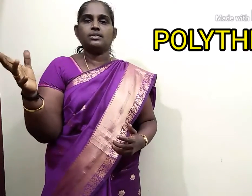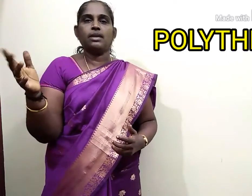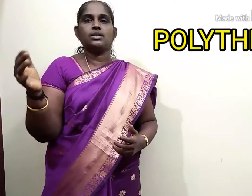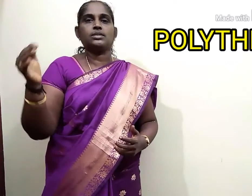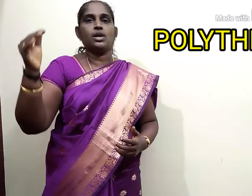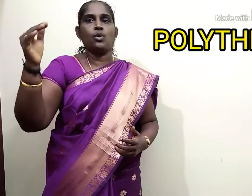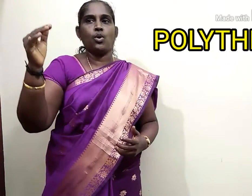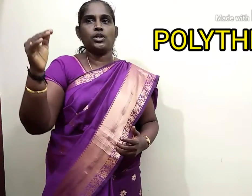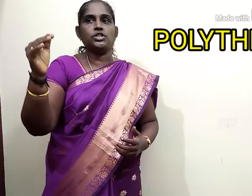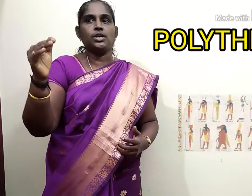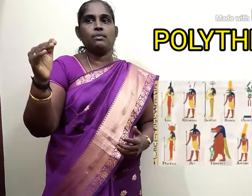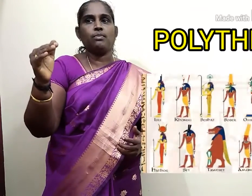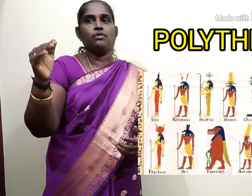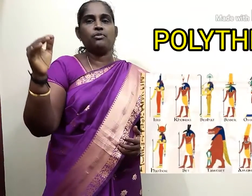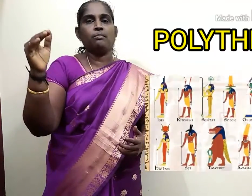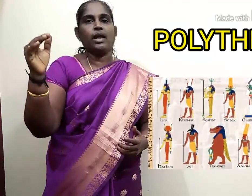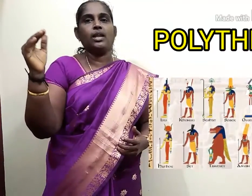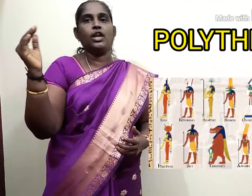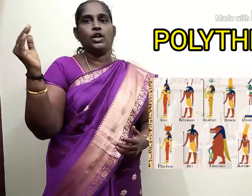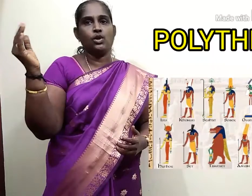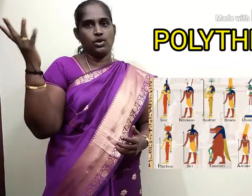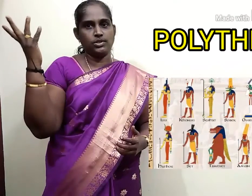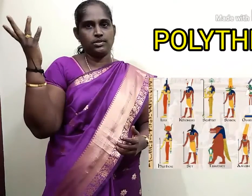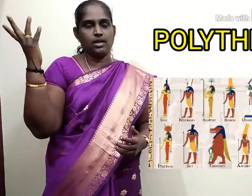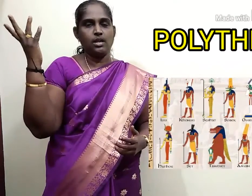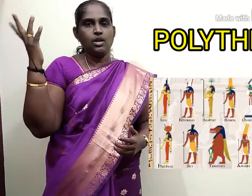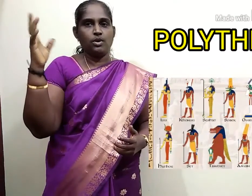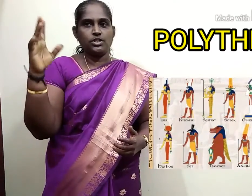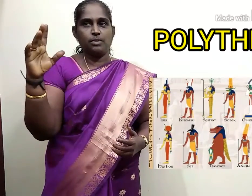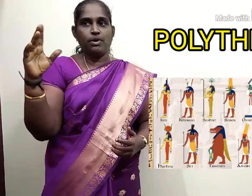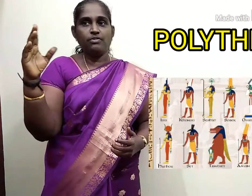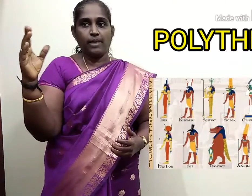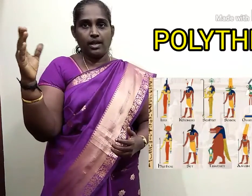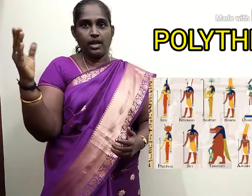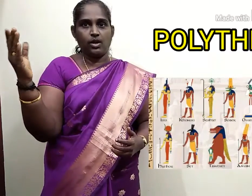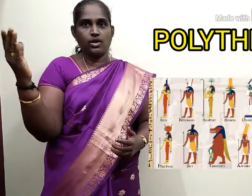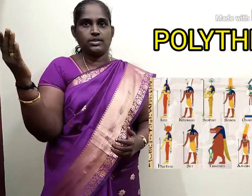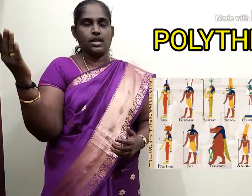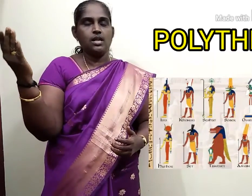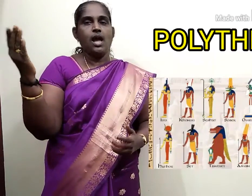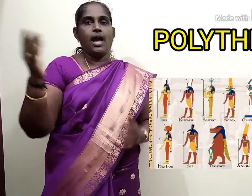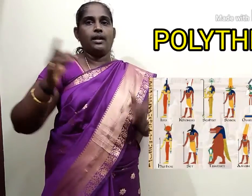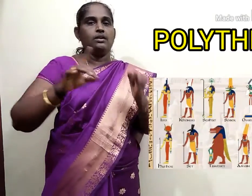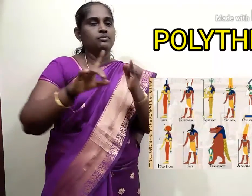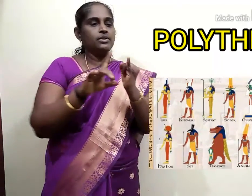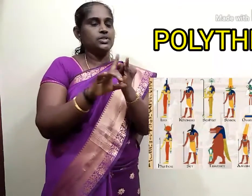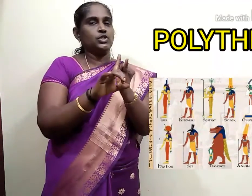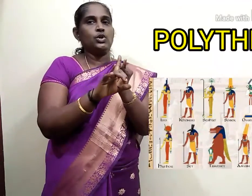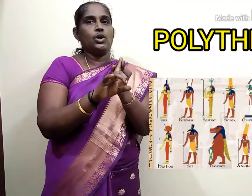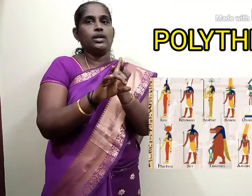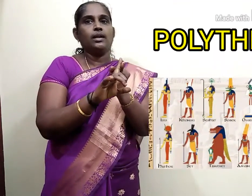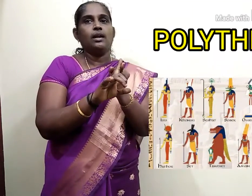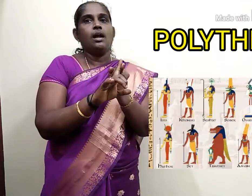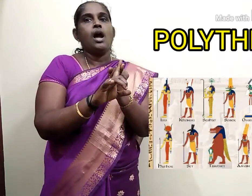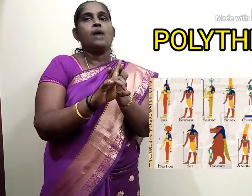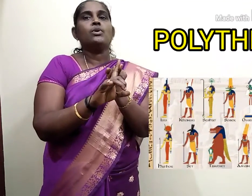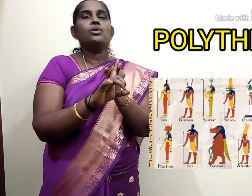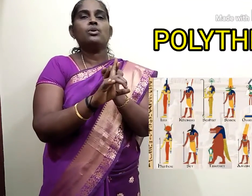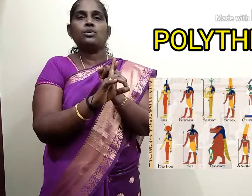Polytheism means worship of many gods. Worship of many gods. And first god,